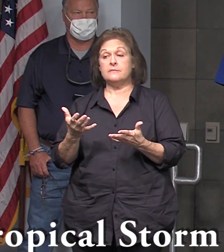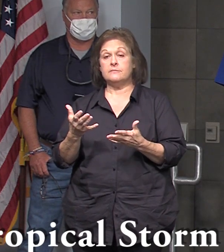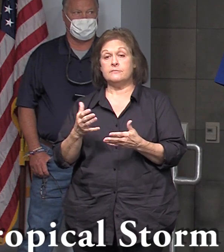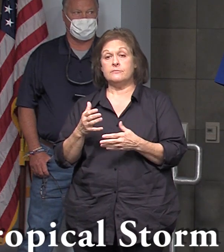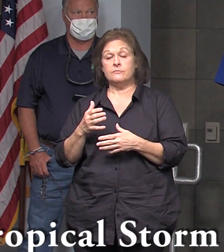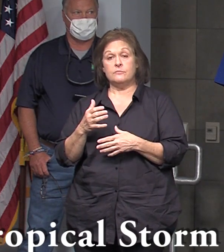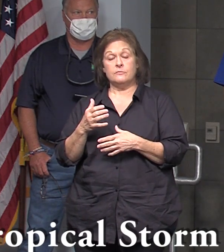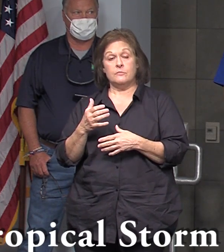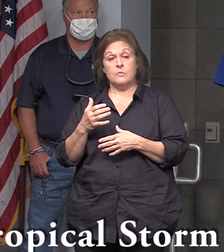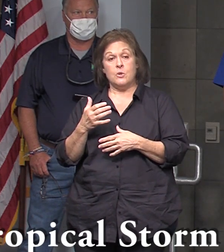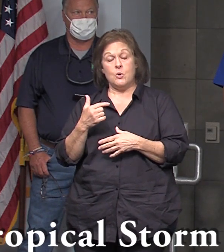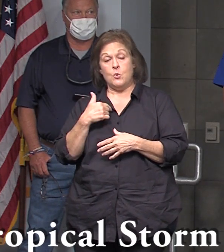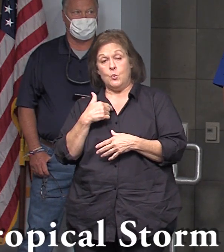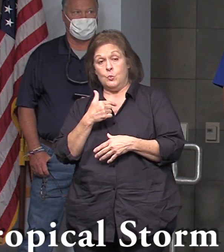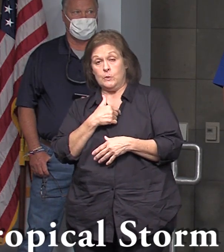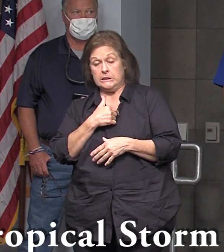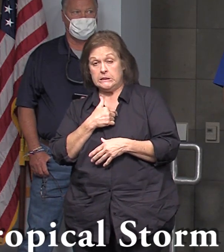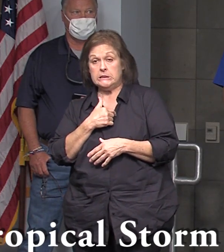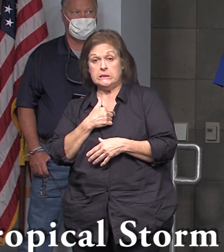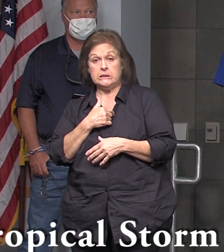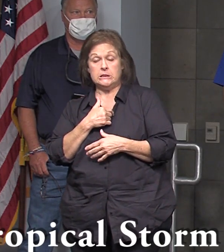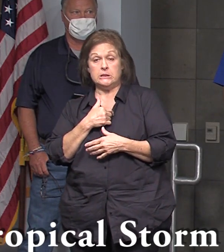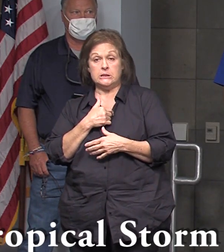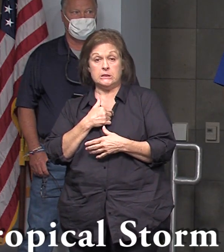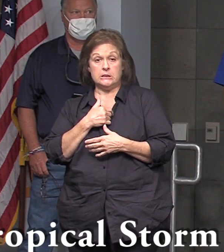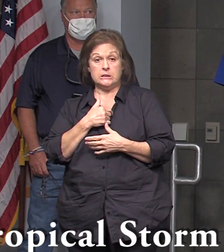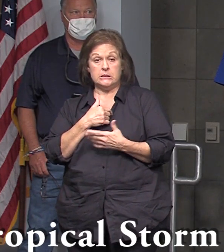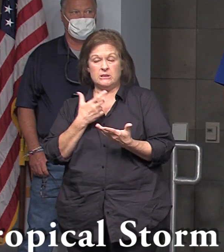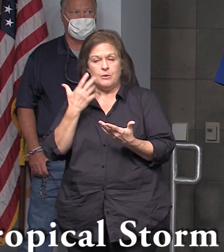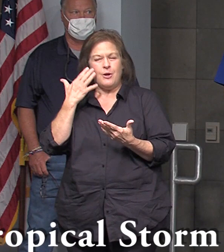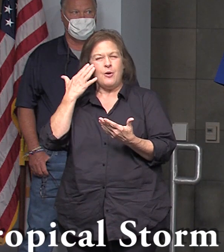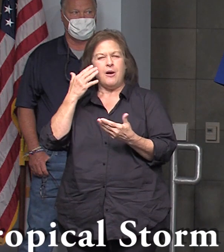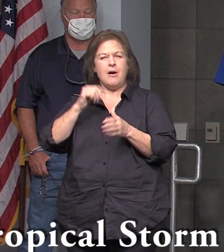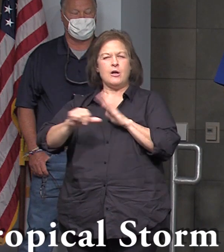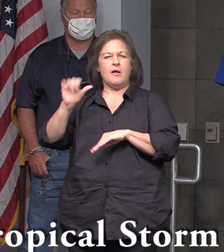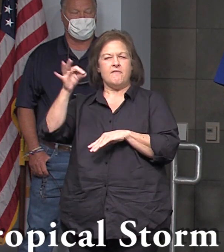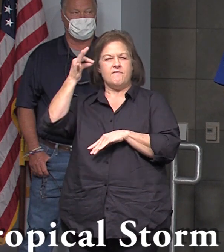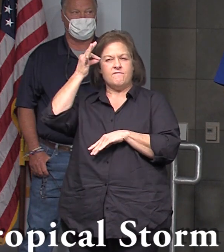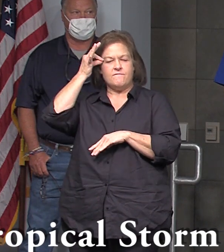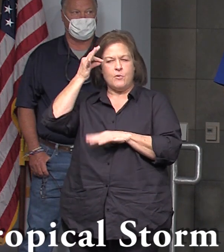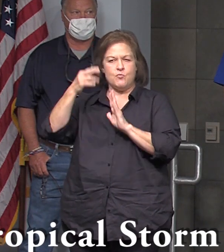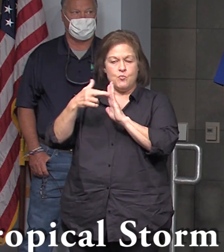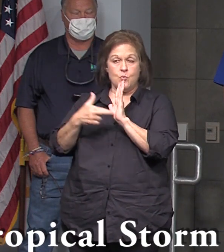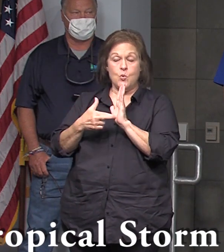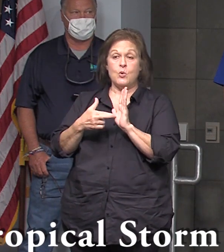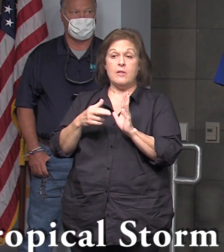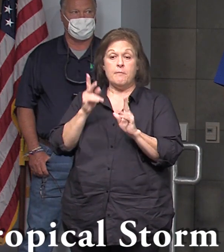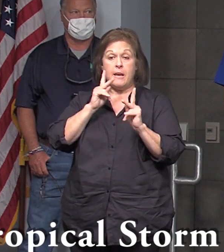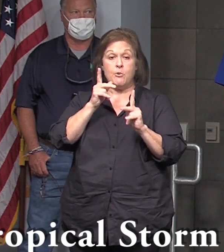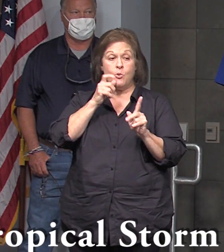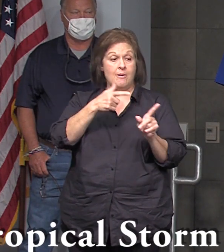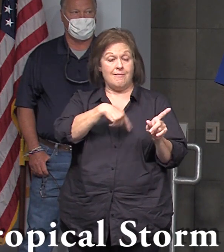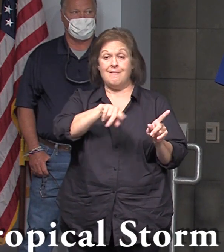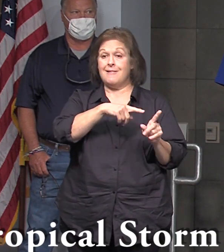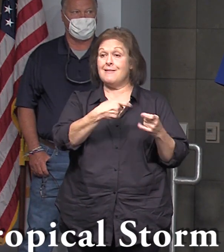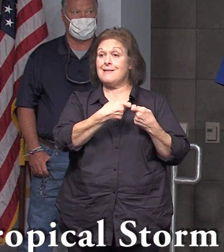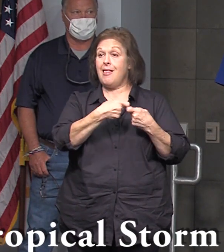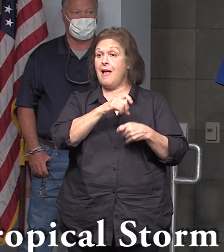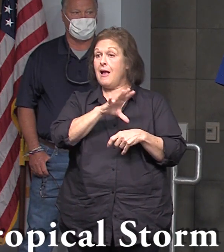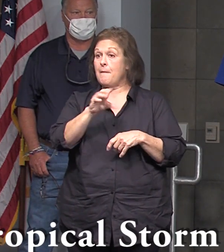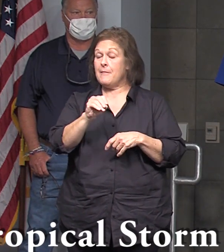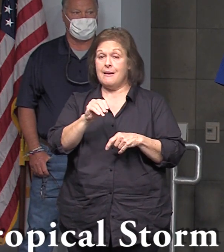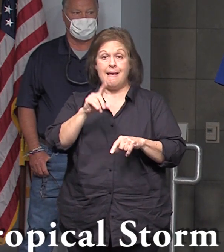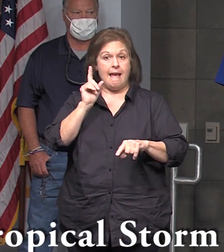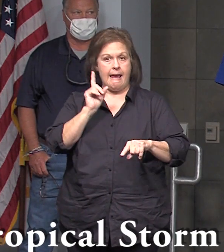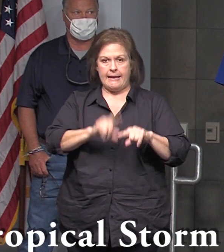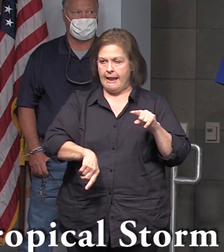that we look at, and this is a federal regulation, that these folks with these utility companies cannot put